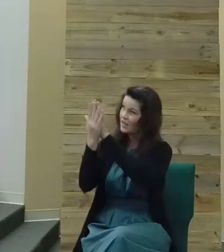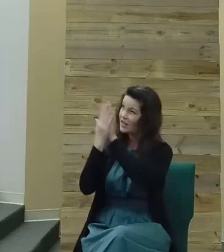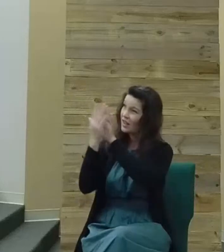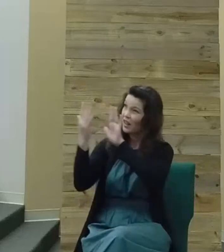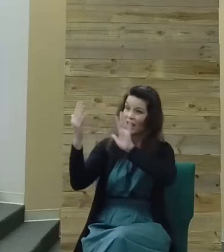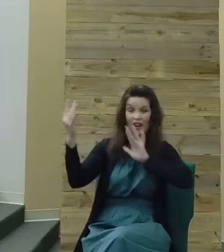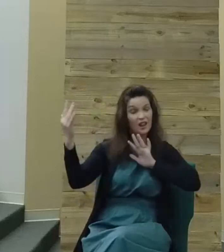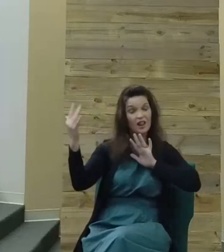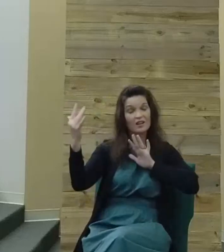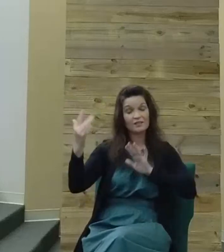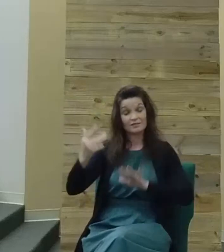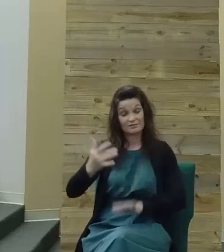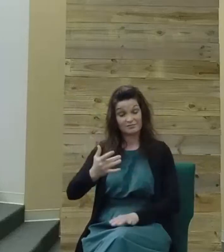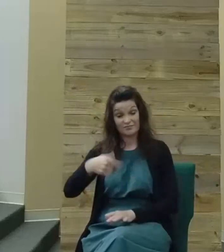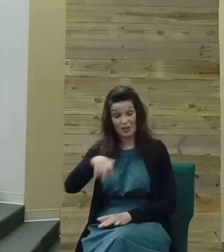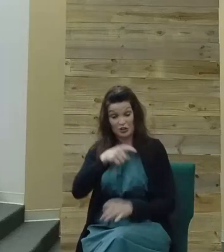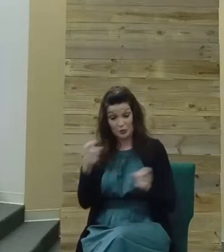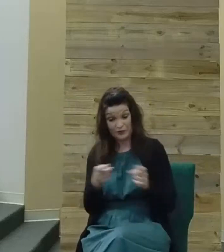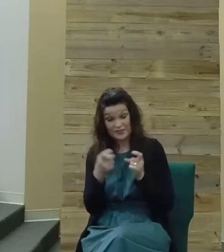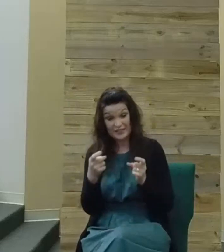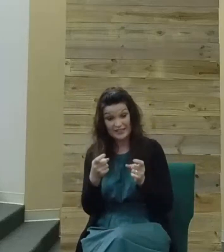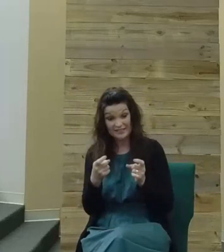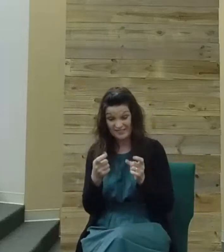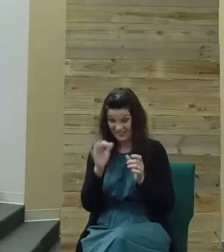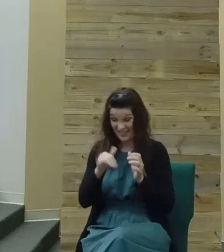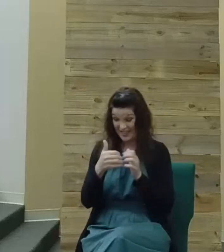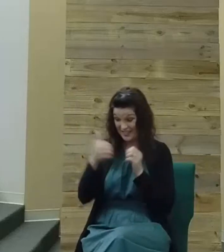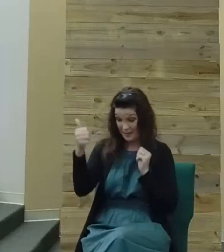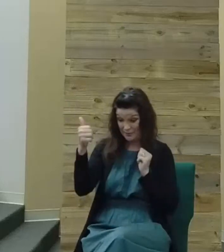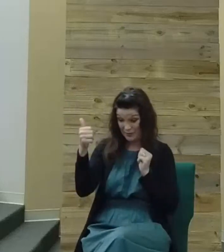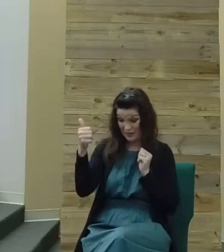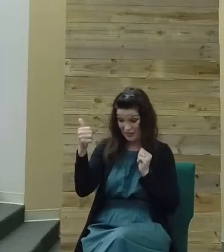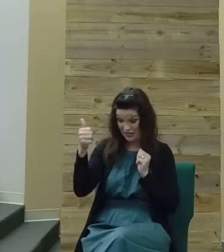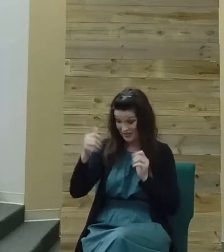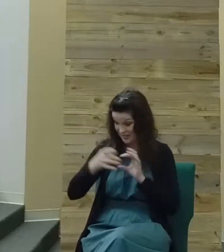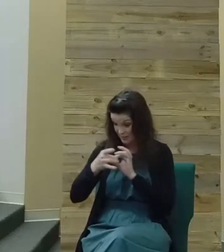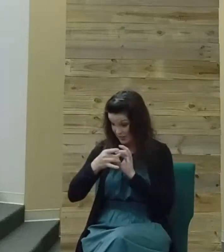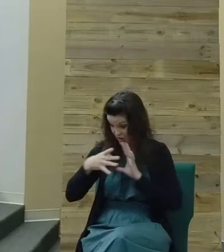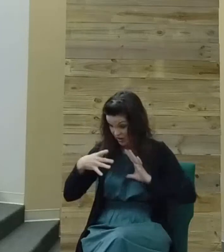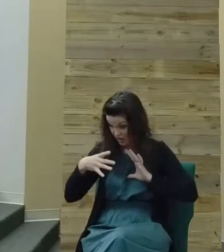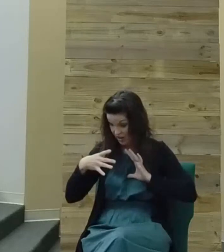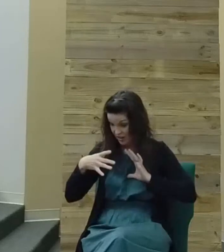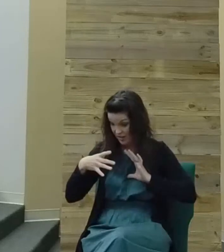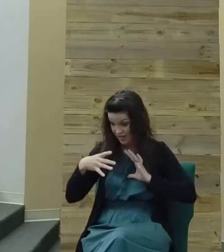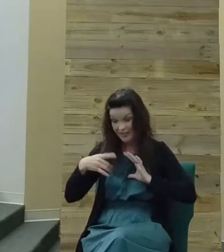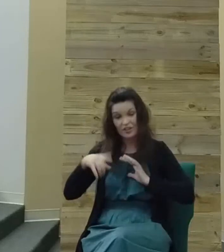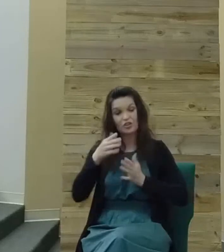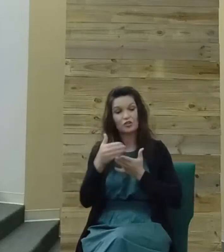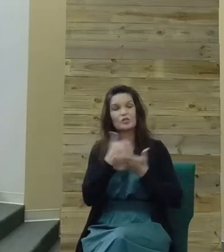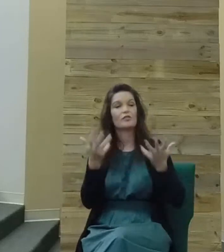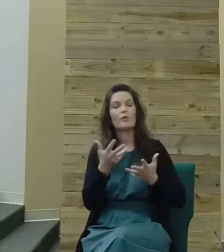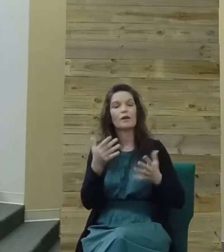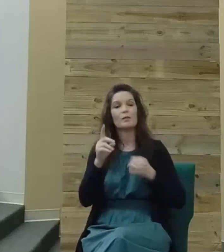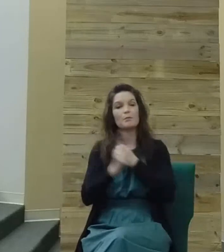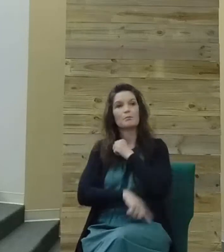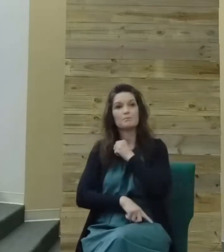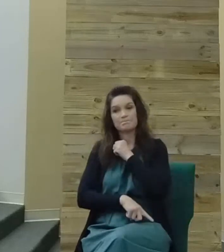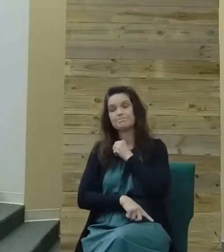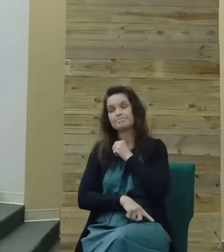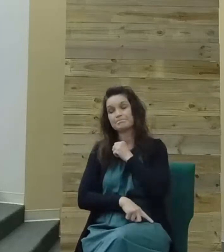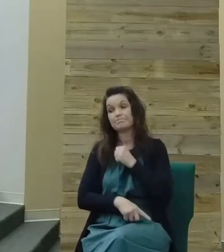relationship with God to be broken. And because you have sin that separates you from God and causes that relationship to be broken, you deserve